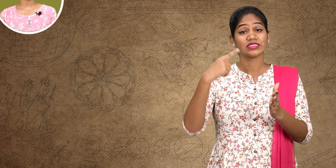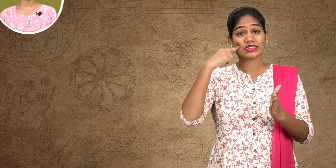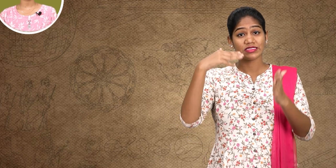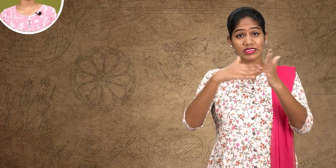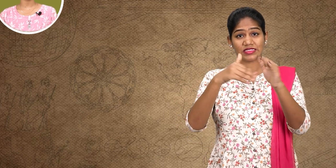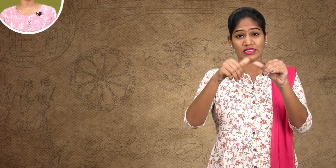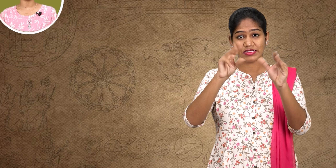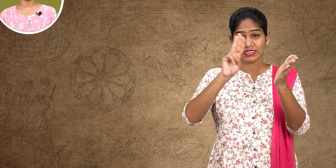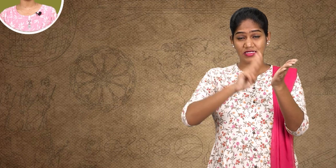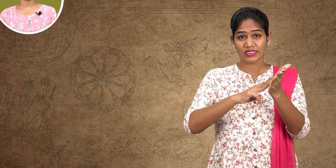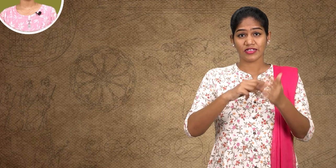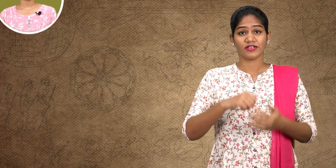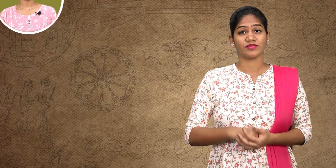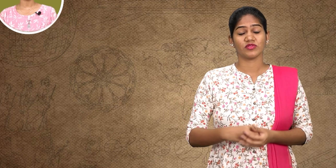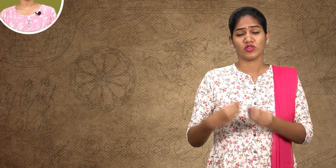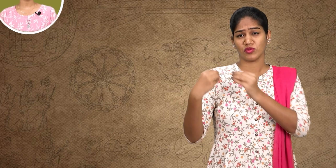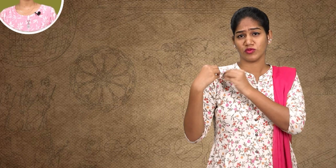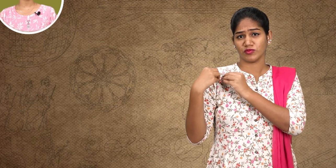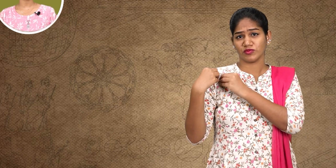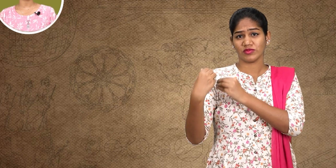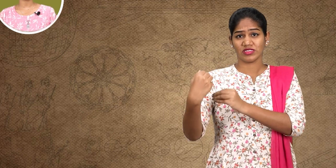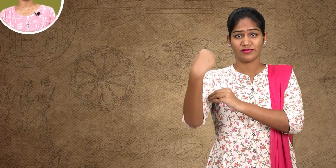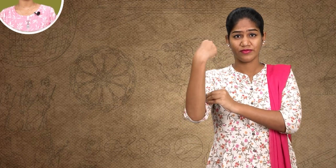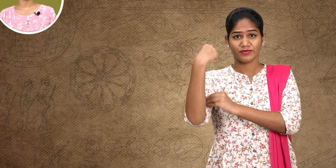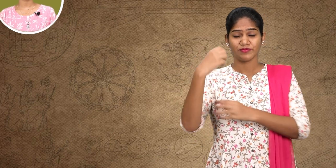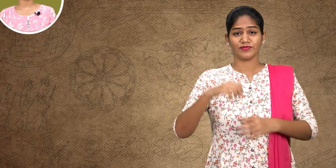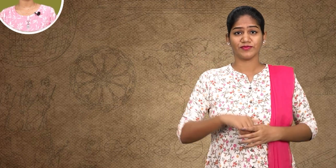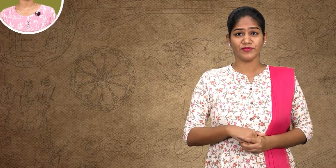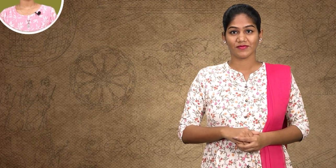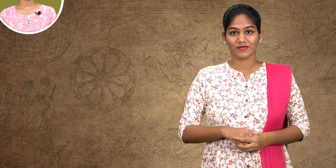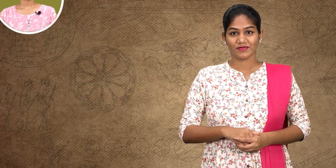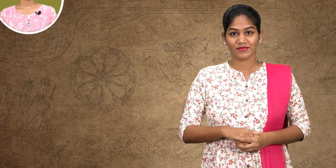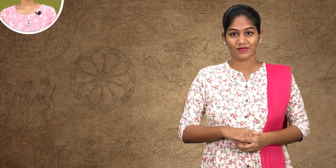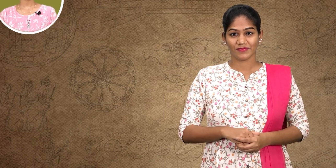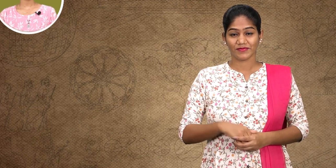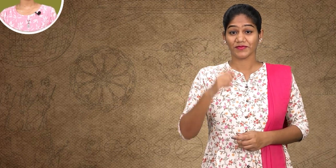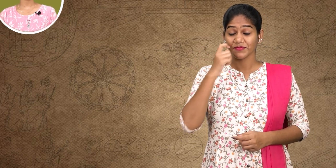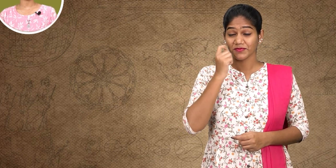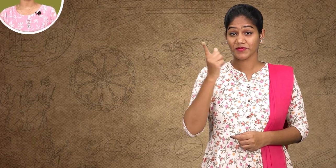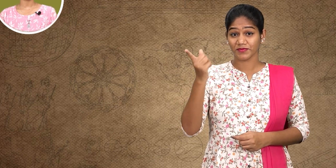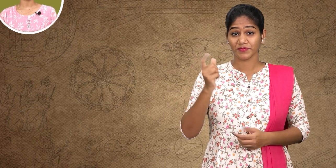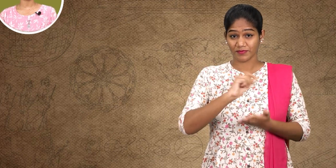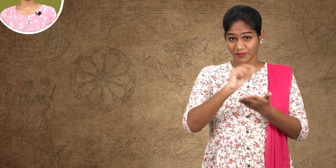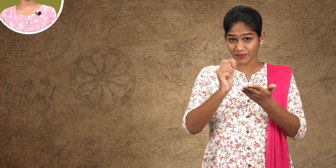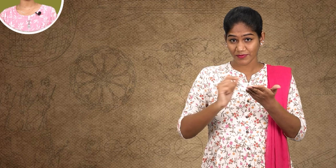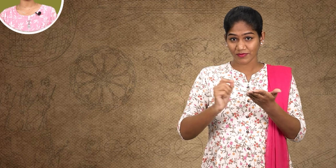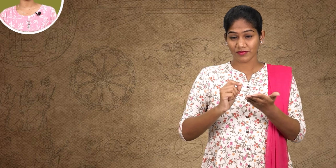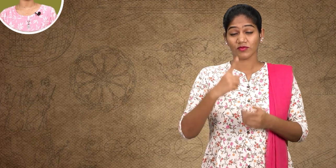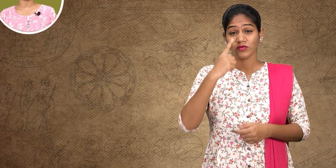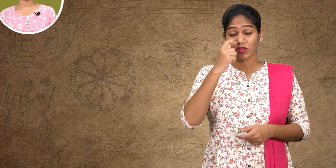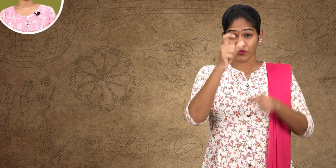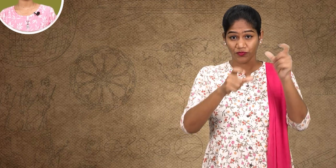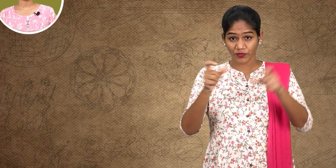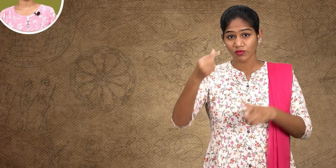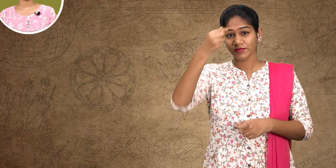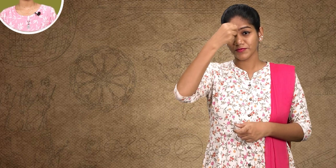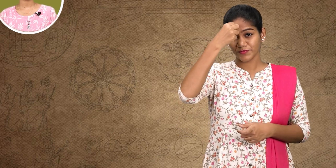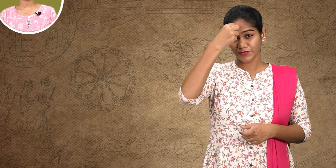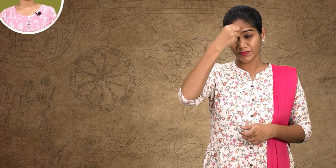a journal, Mulyame Nishwan. He wrote on women's issues.